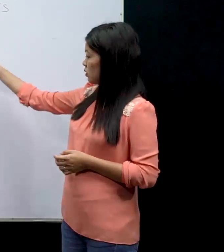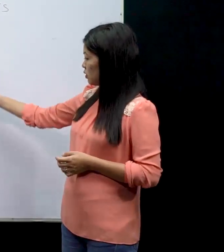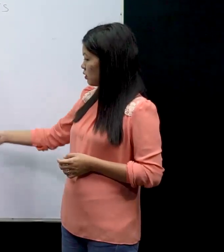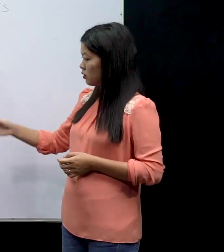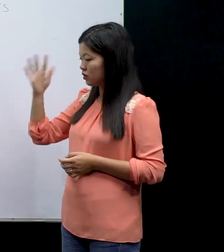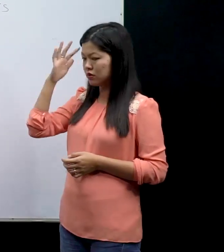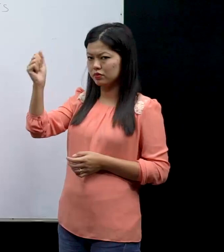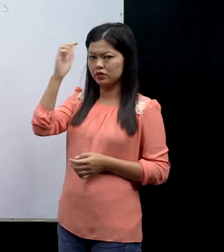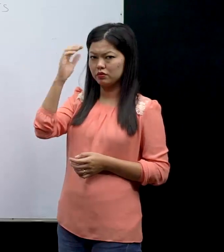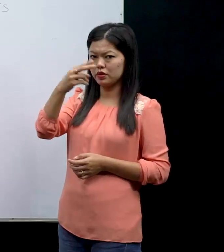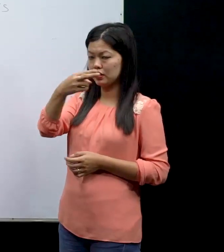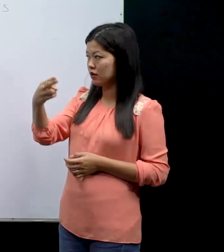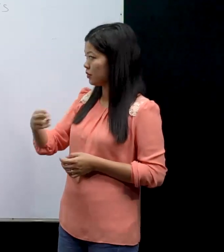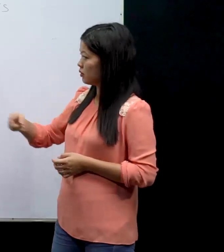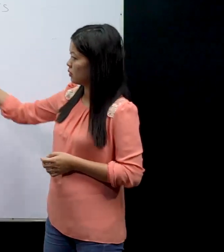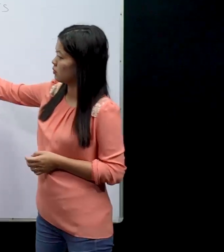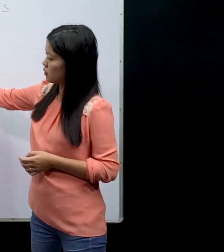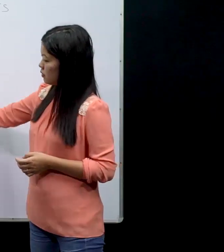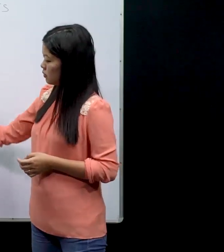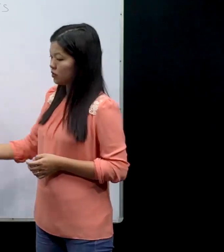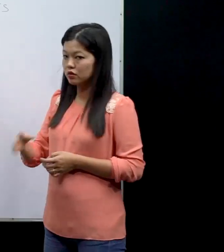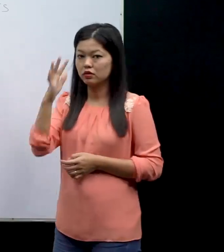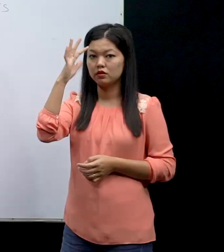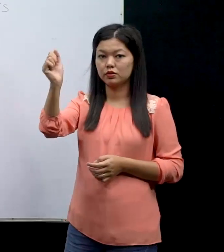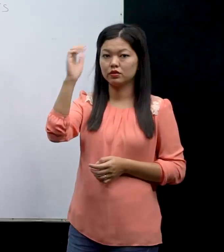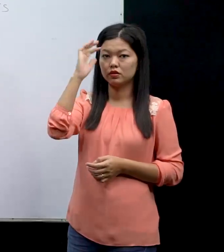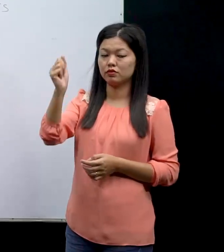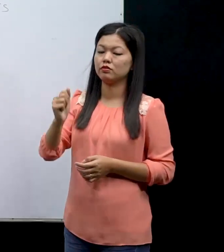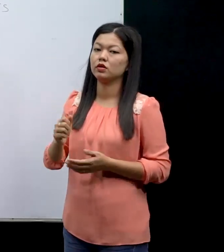of some compounds. Okay,